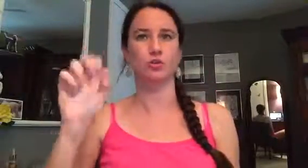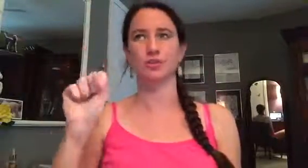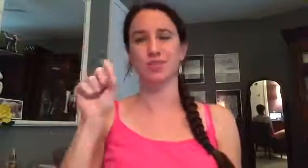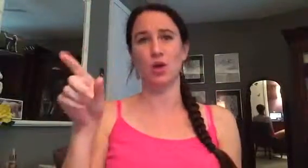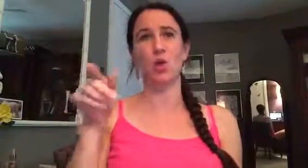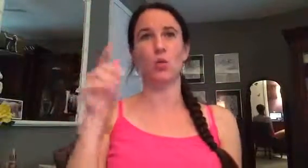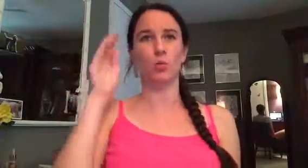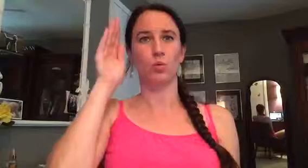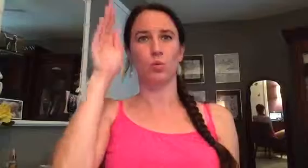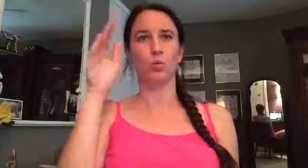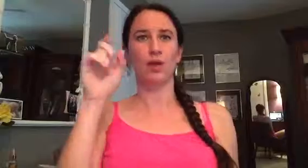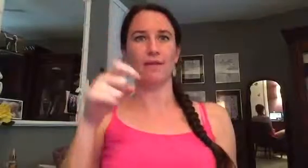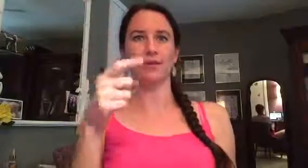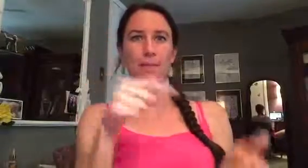materials.